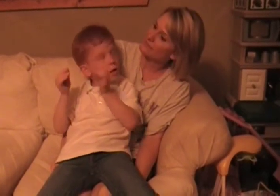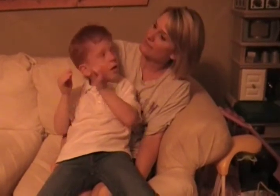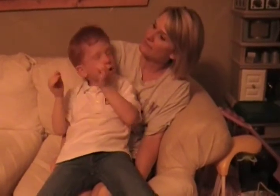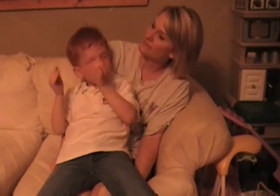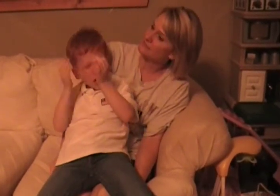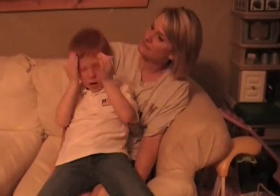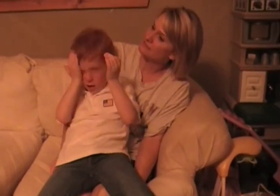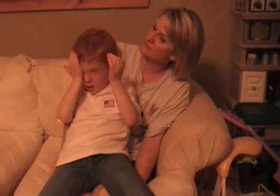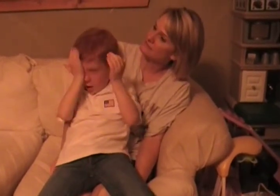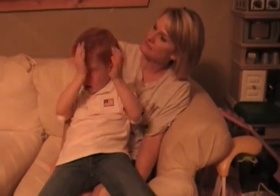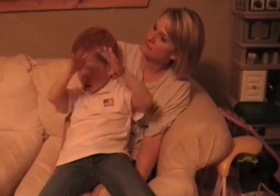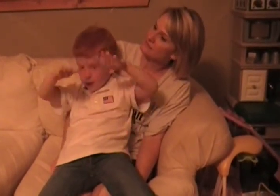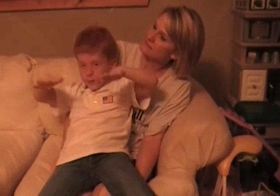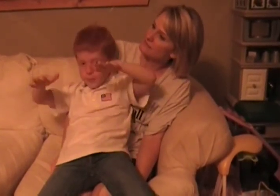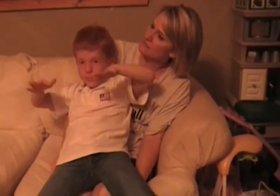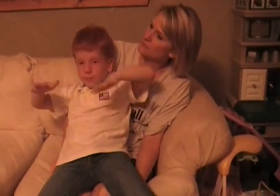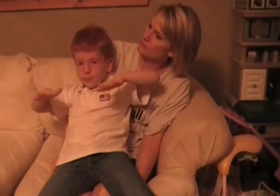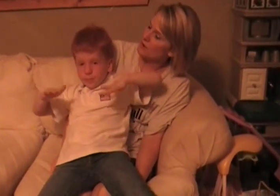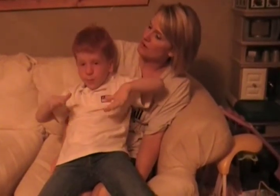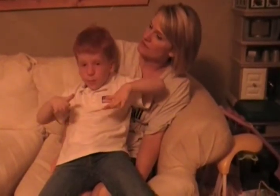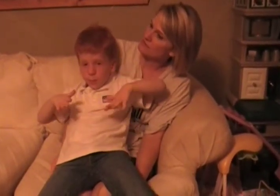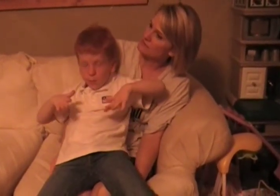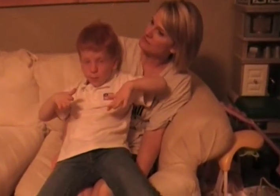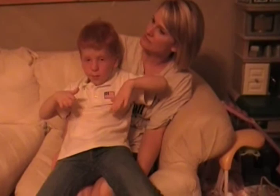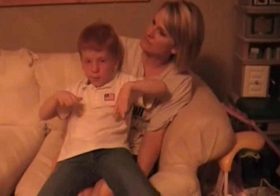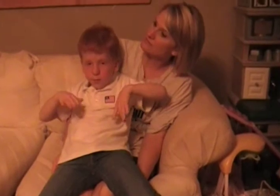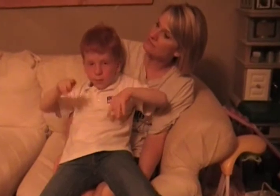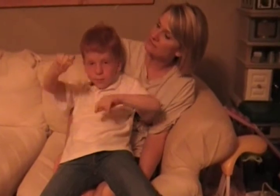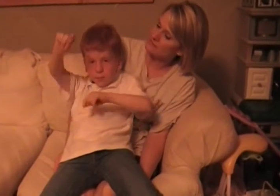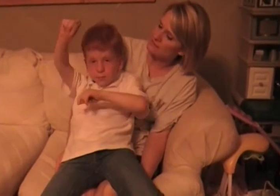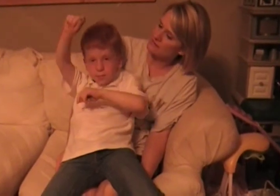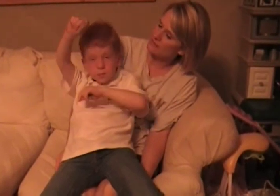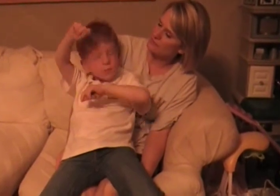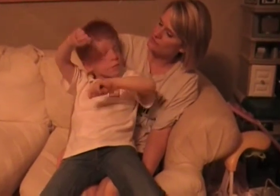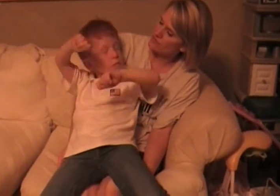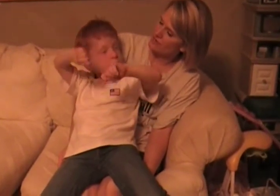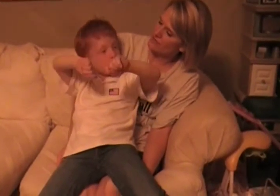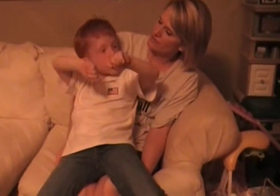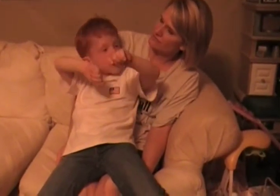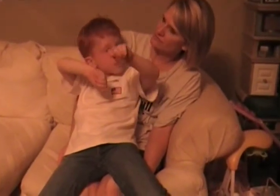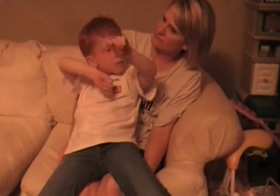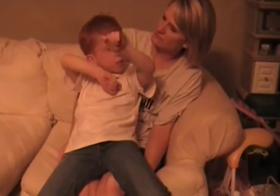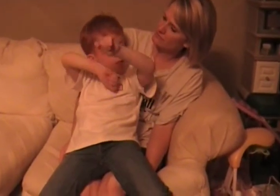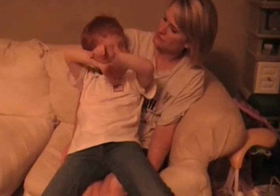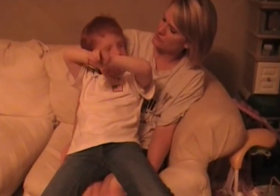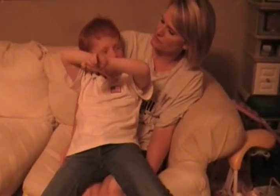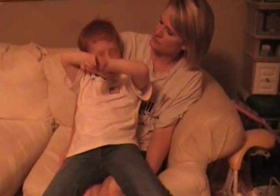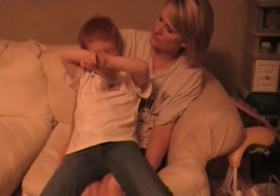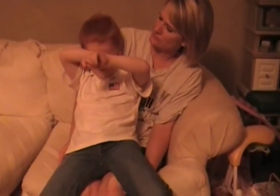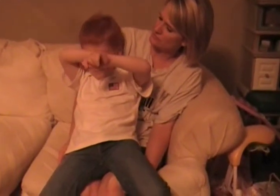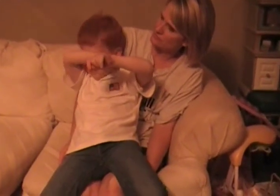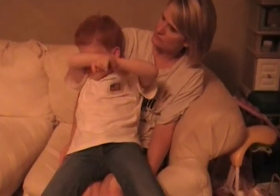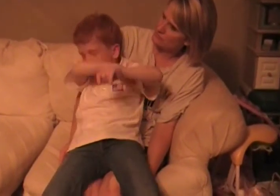play. Mama. And we walk. Mama. And we drive. Mama. What else do we do?